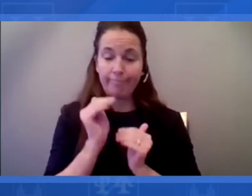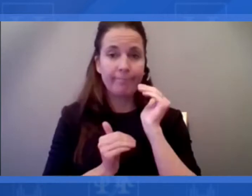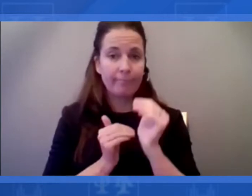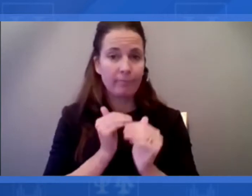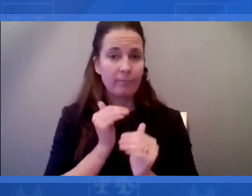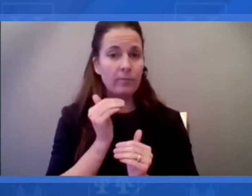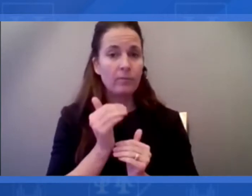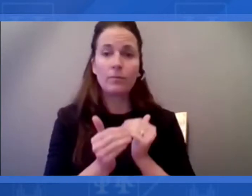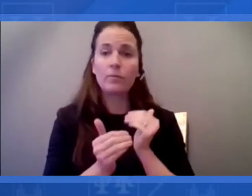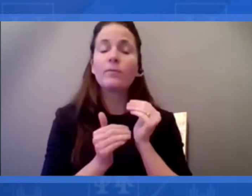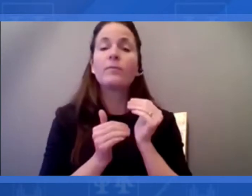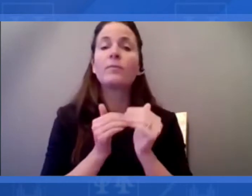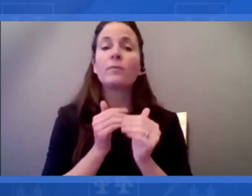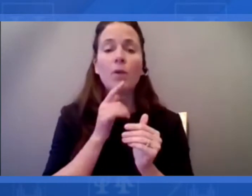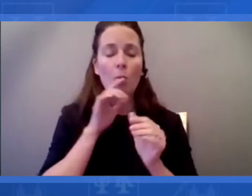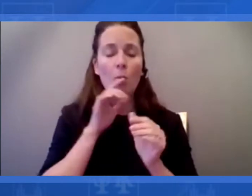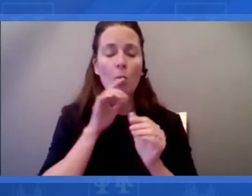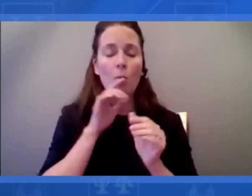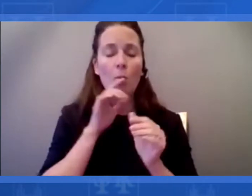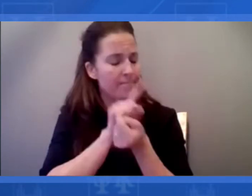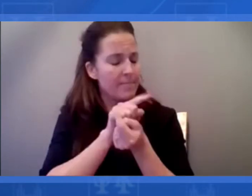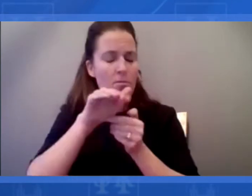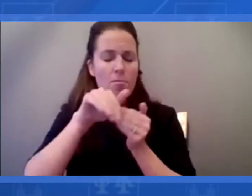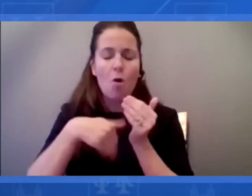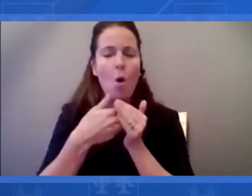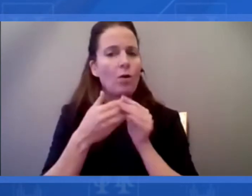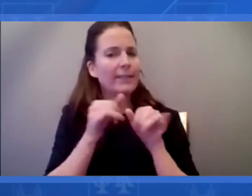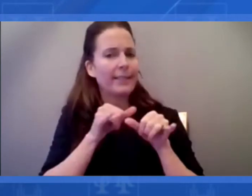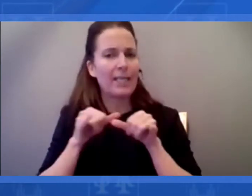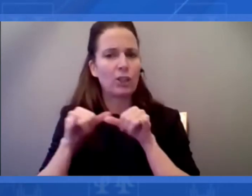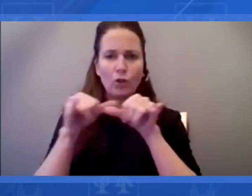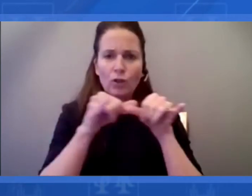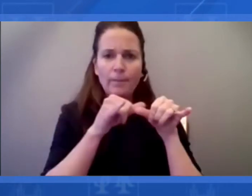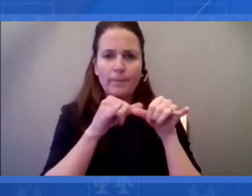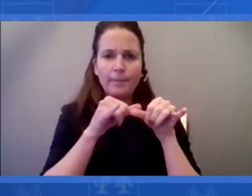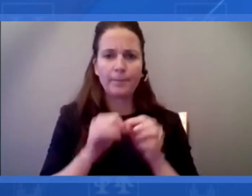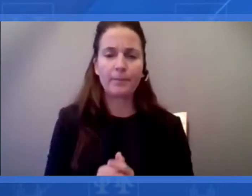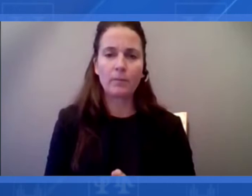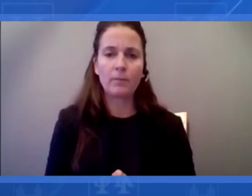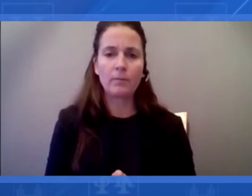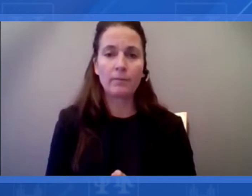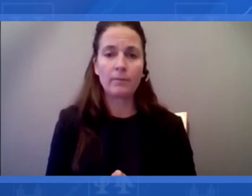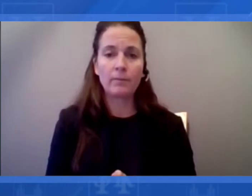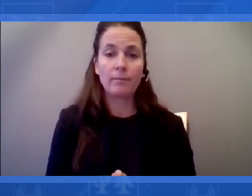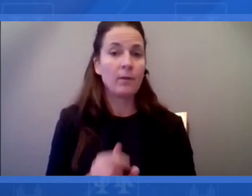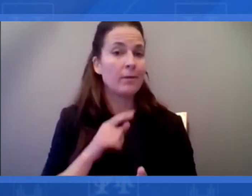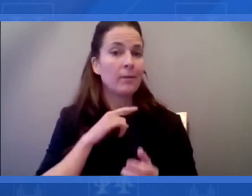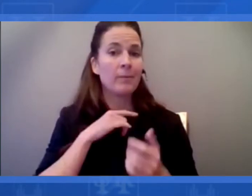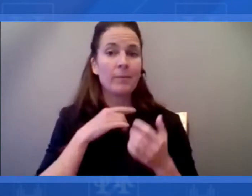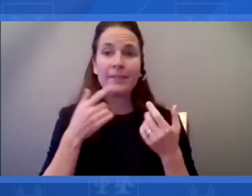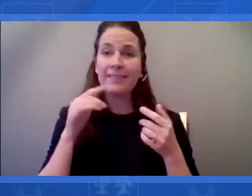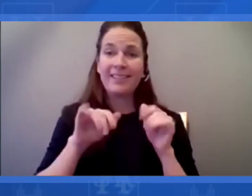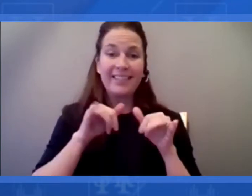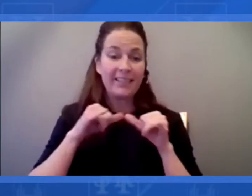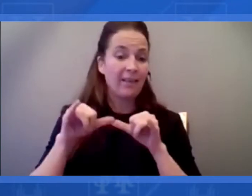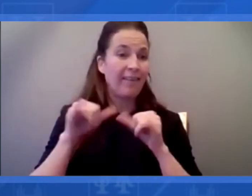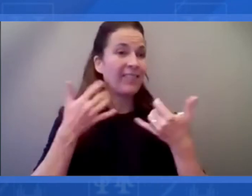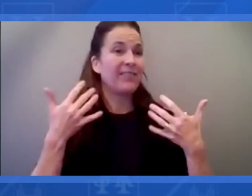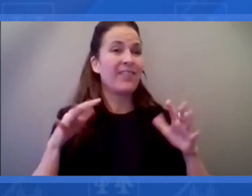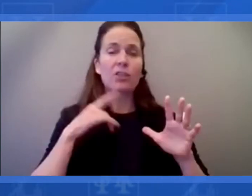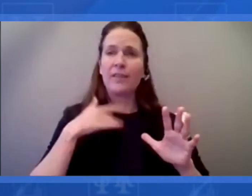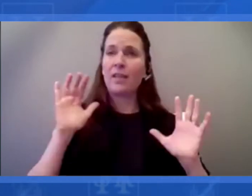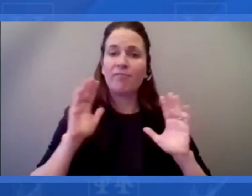all accessibility standards. We will constantly explore opportunities to become more